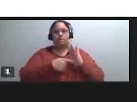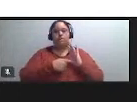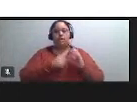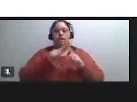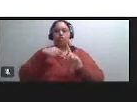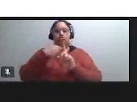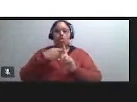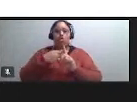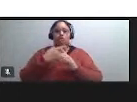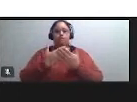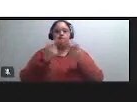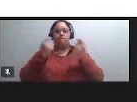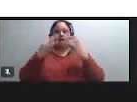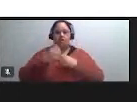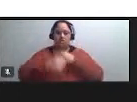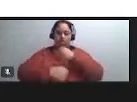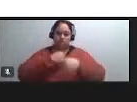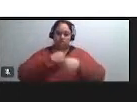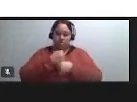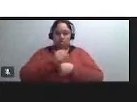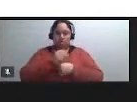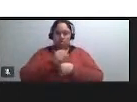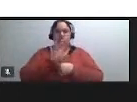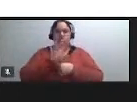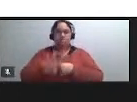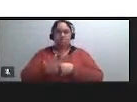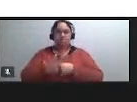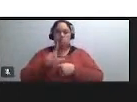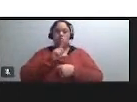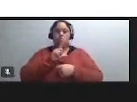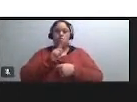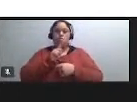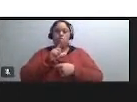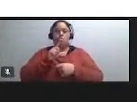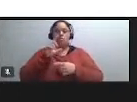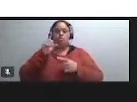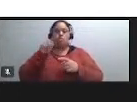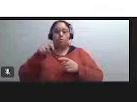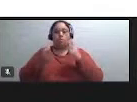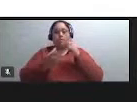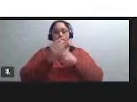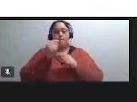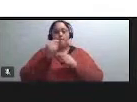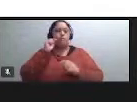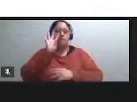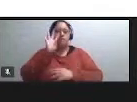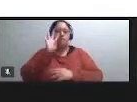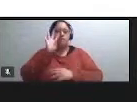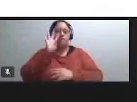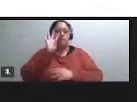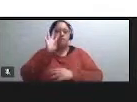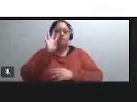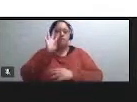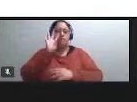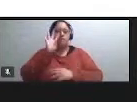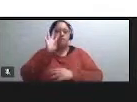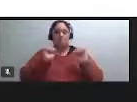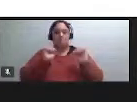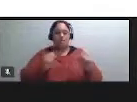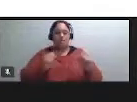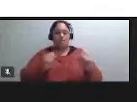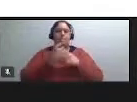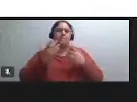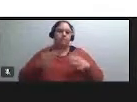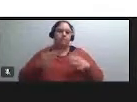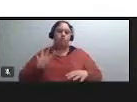targets for the financial year. 24 were due to be met in quarter 4. 20 of these were indeed met and